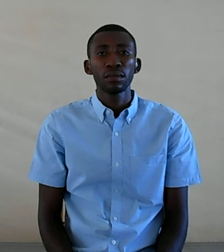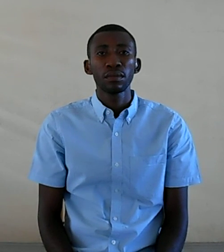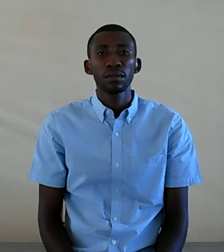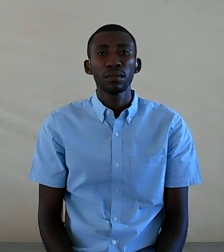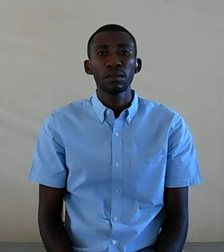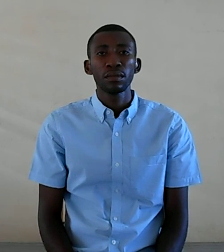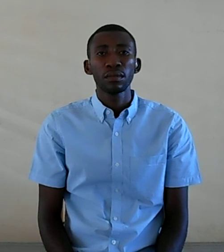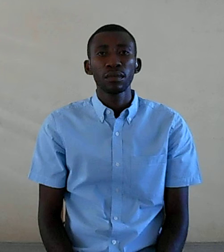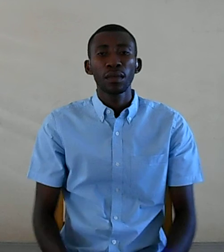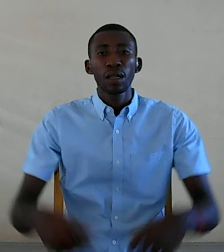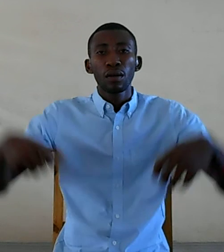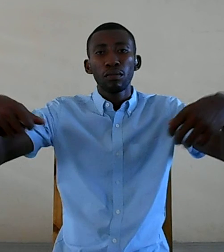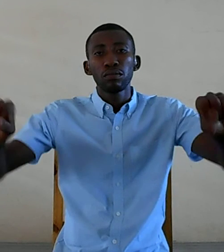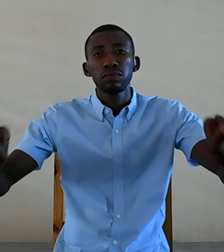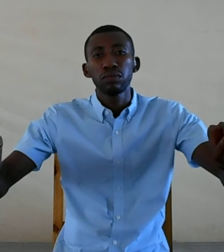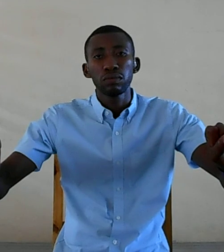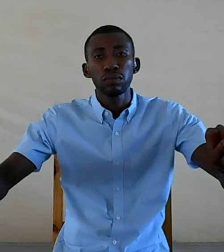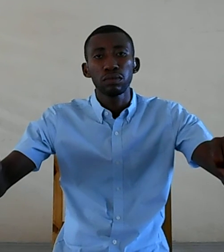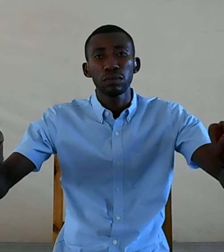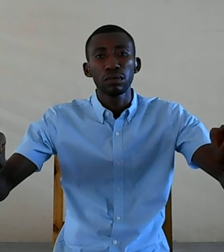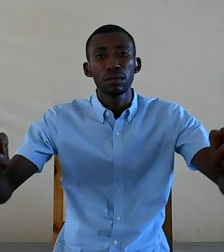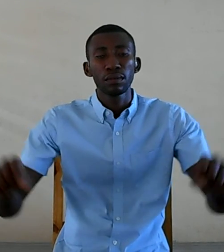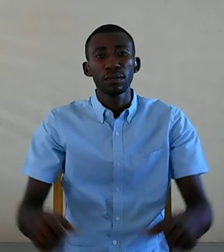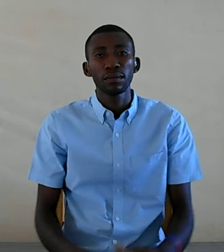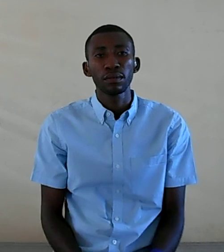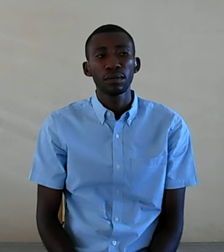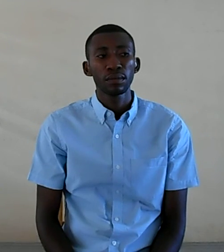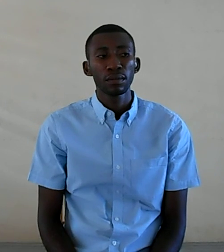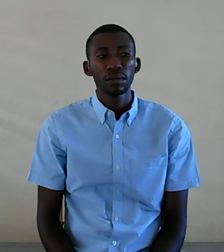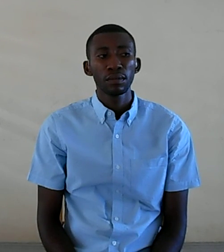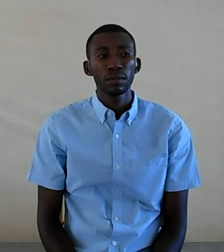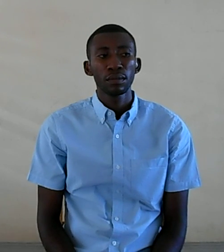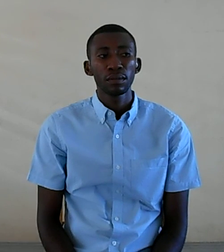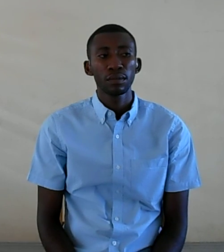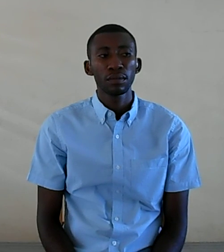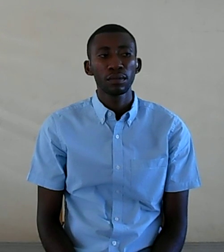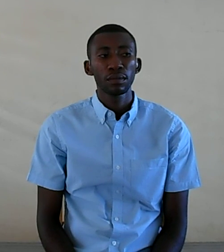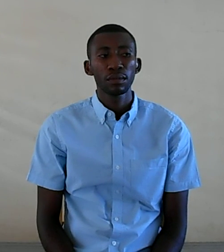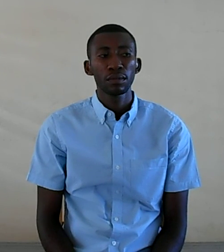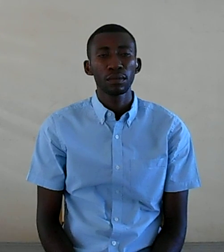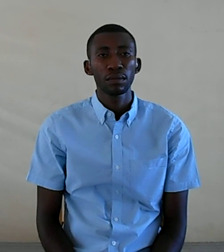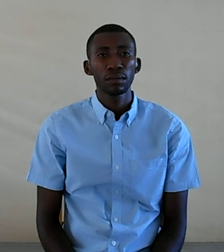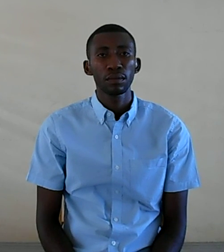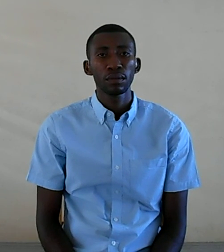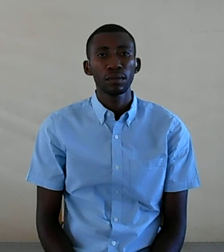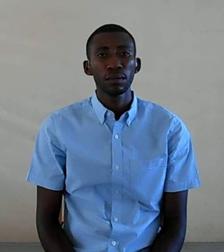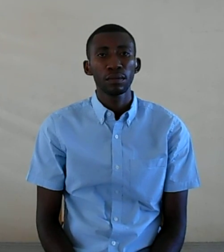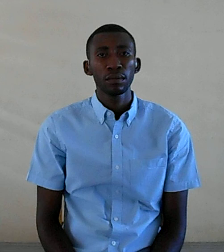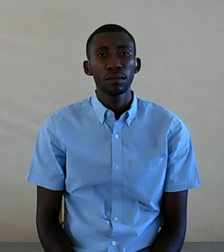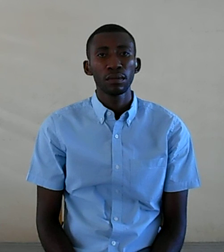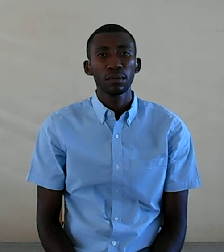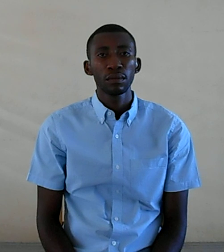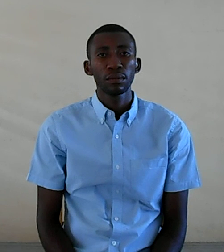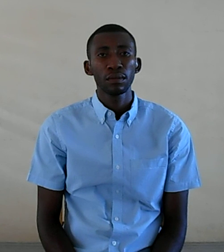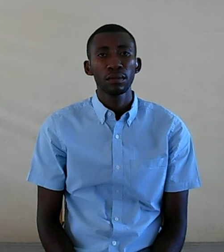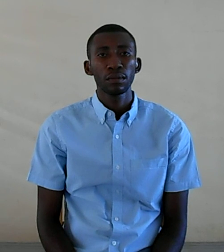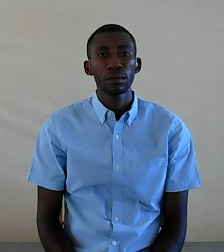Motorcycle. Moto. Bus. Bus.